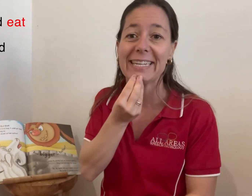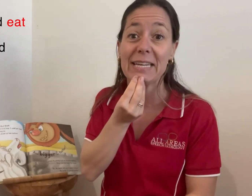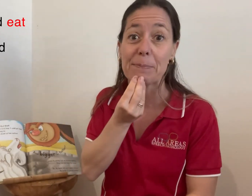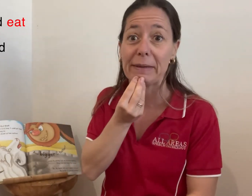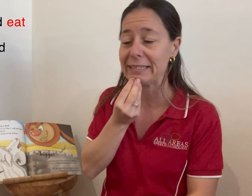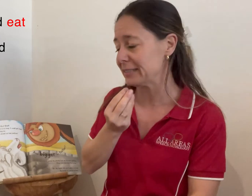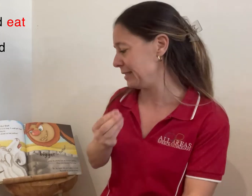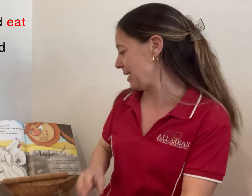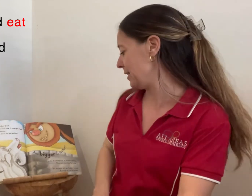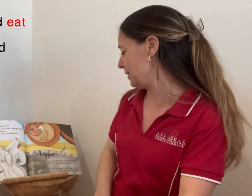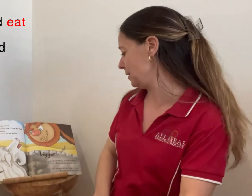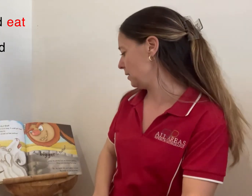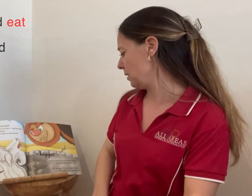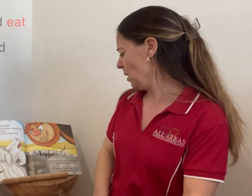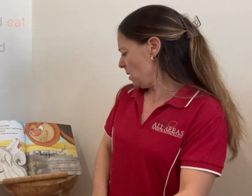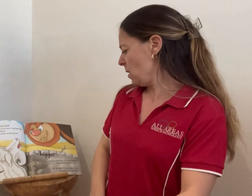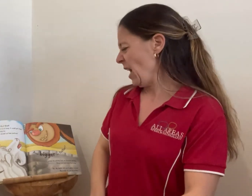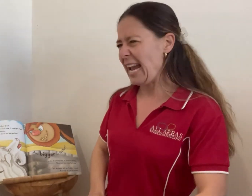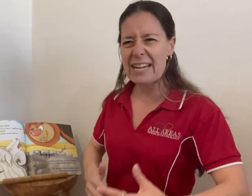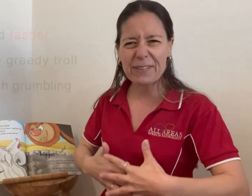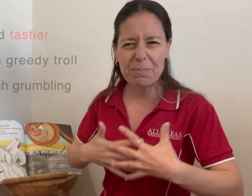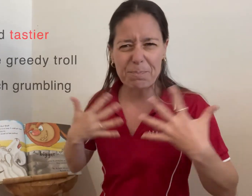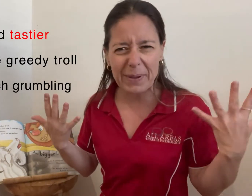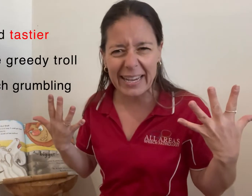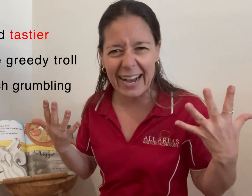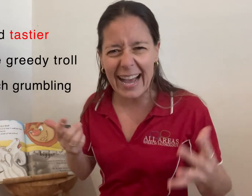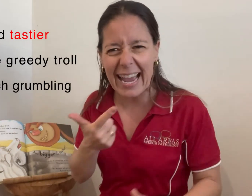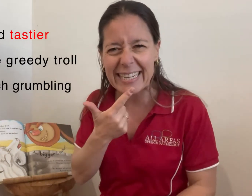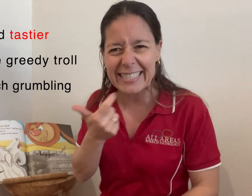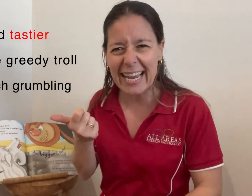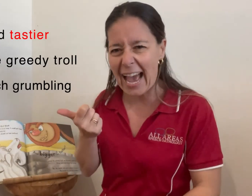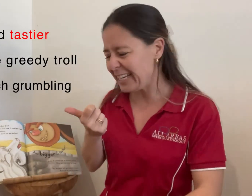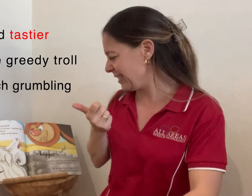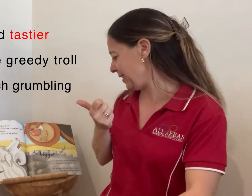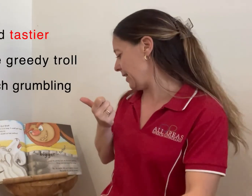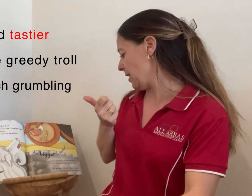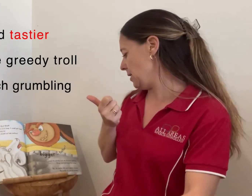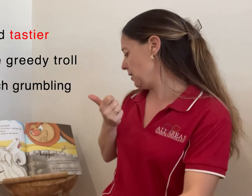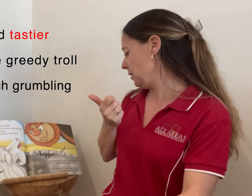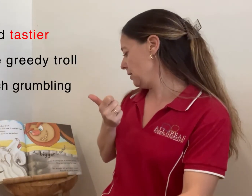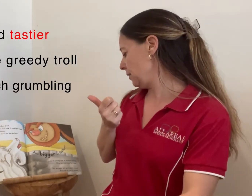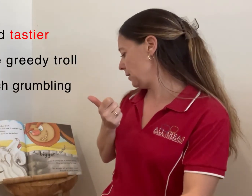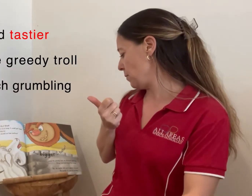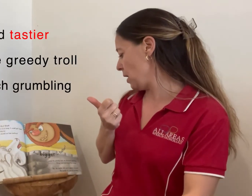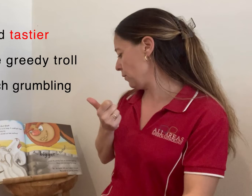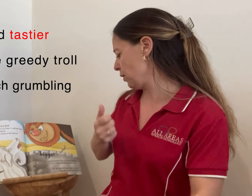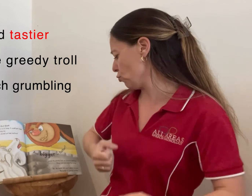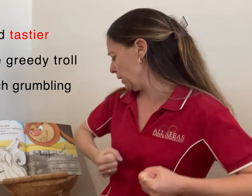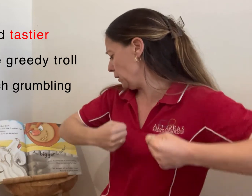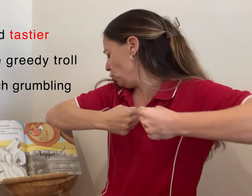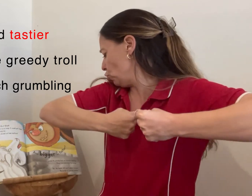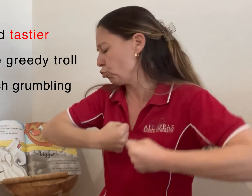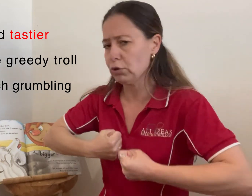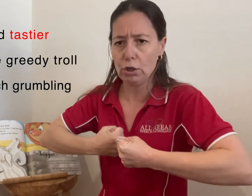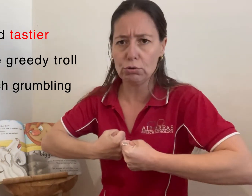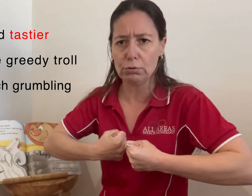him instead. Even bigger and tastier, smiled the greedy troll,